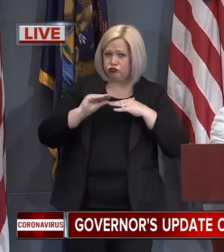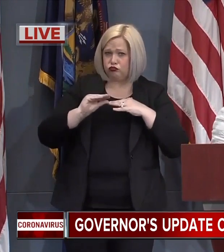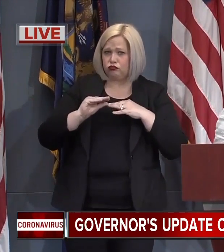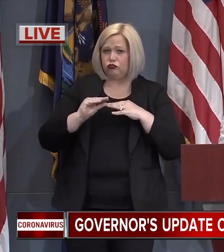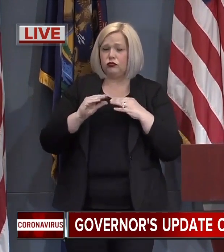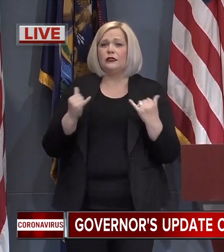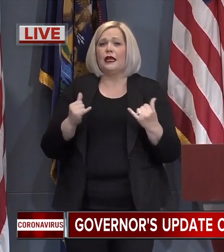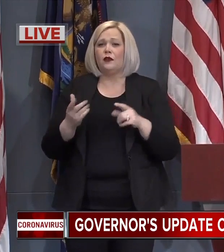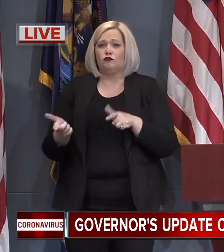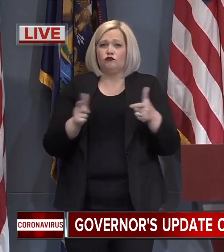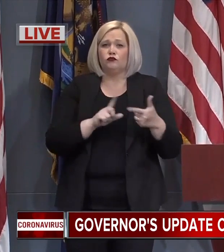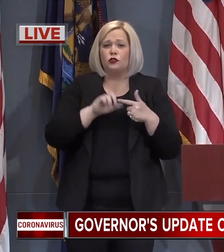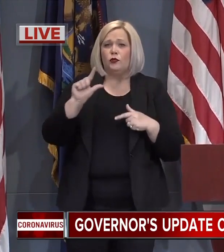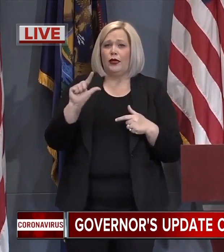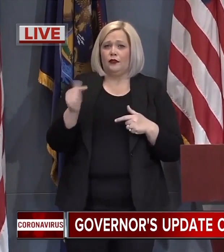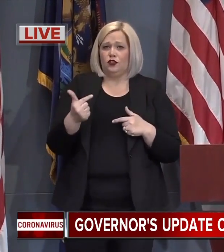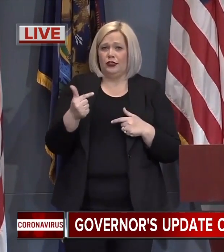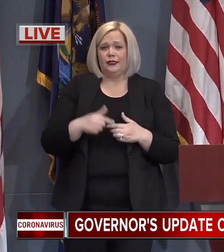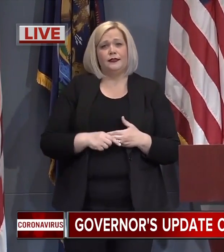Lieutenant Governor.